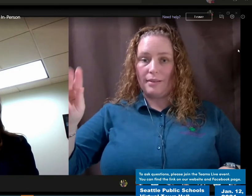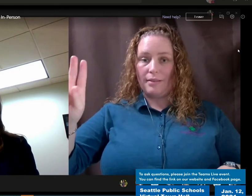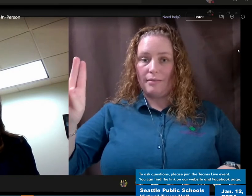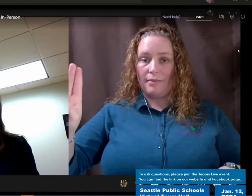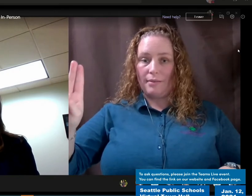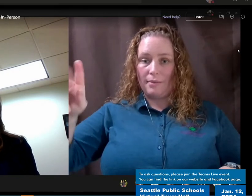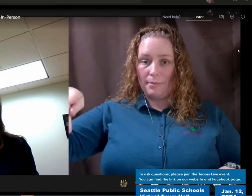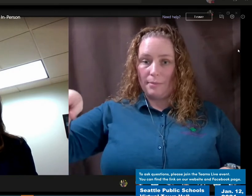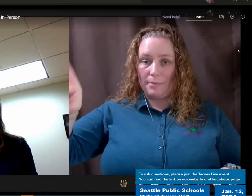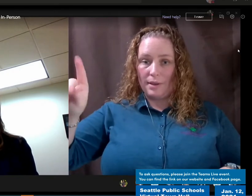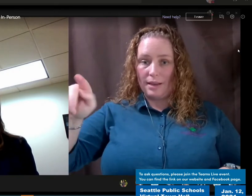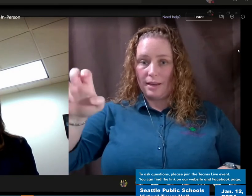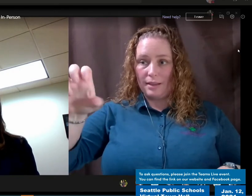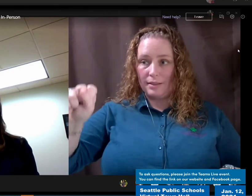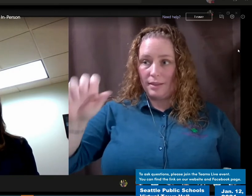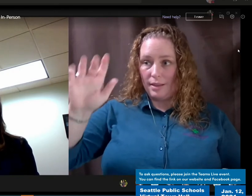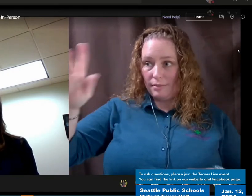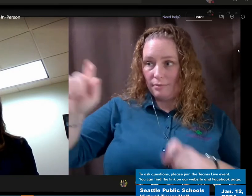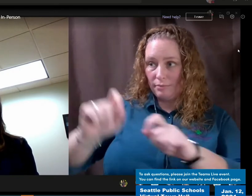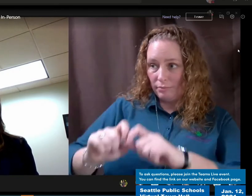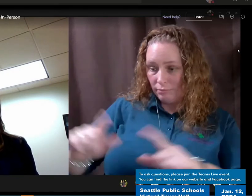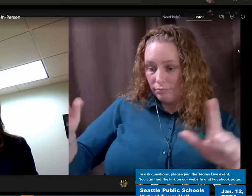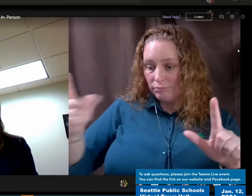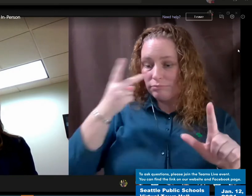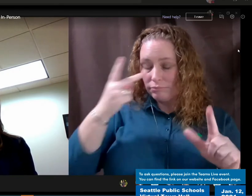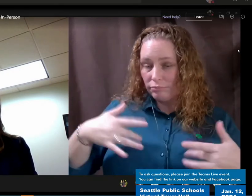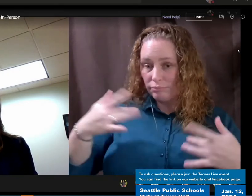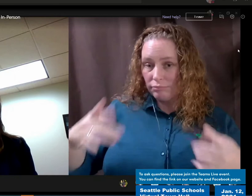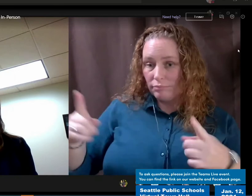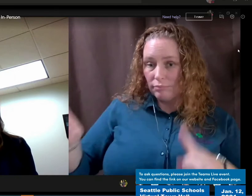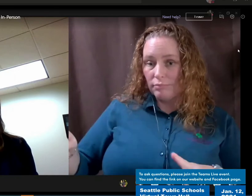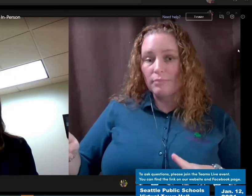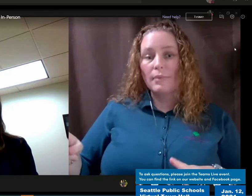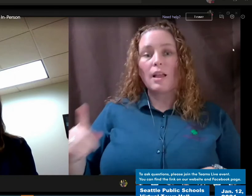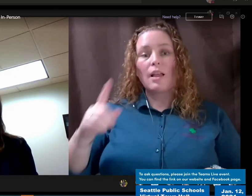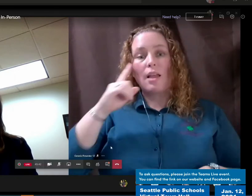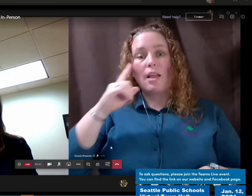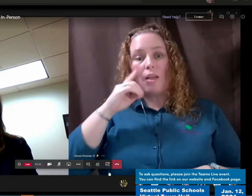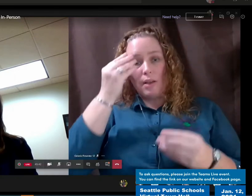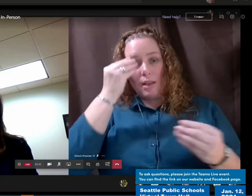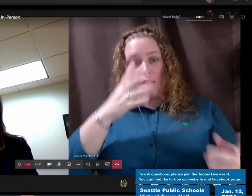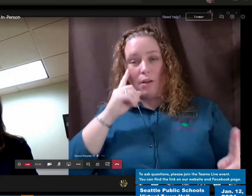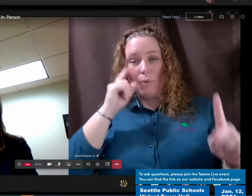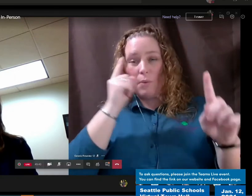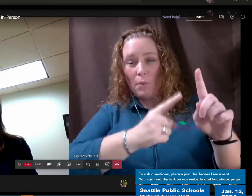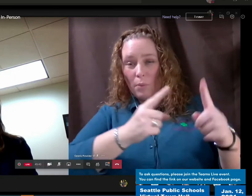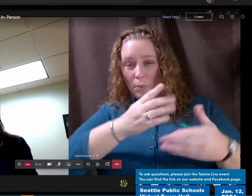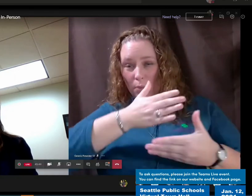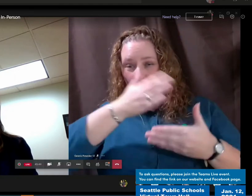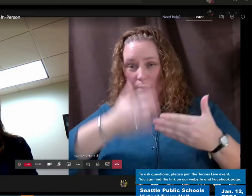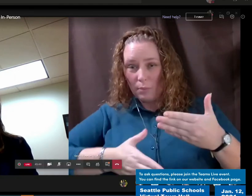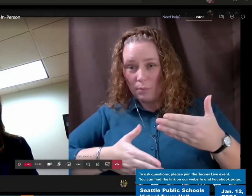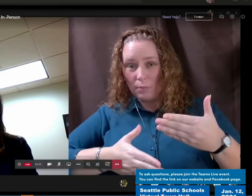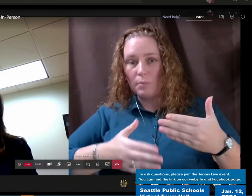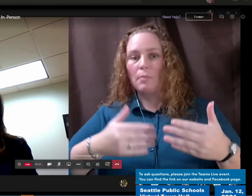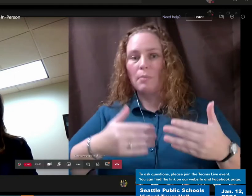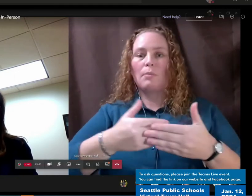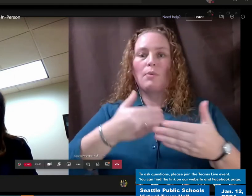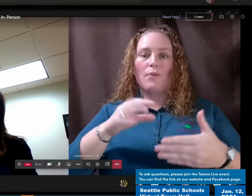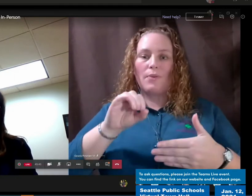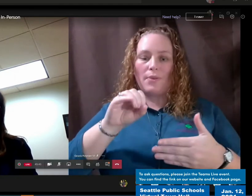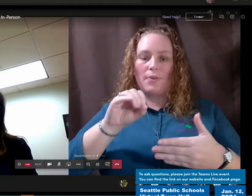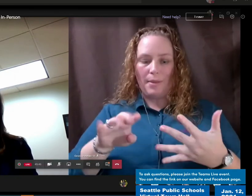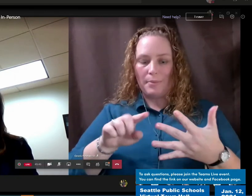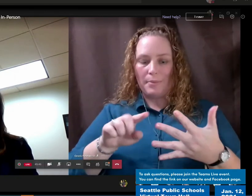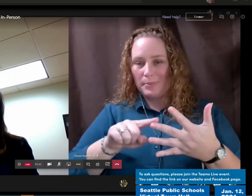did share with SEA that our hopes are to be completed with bargaining by before the middle of February so that we have enough